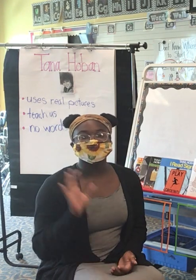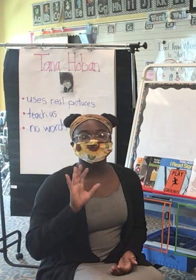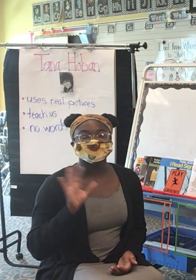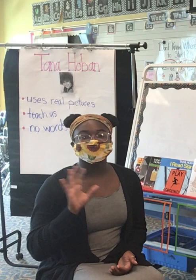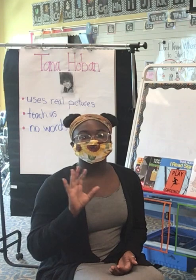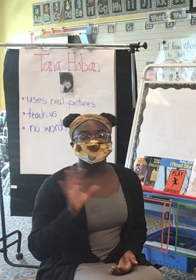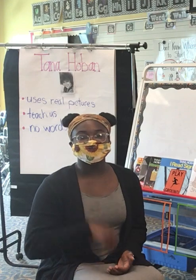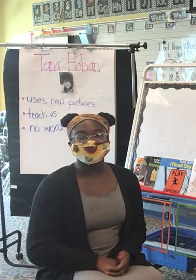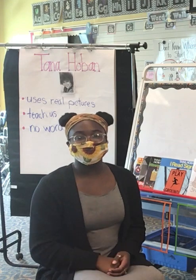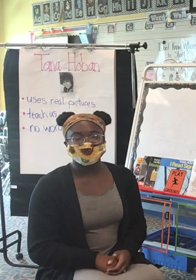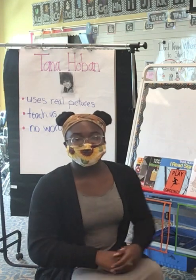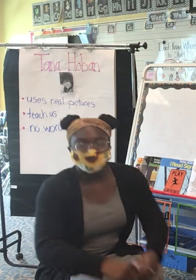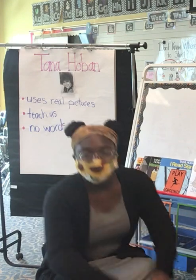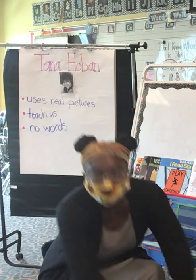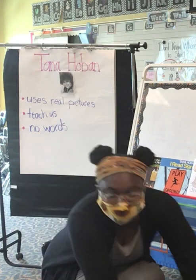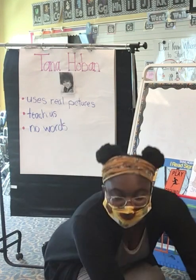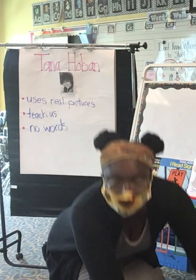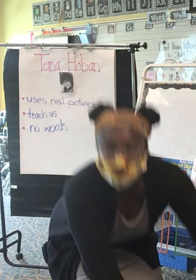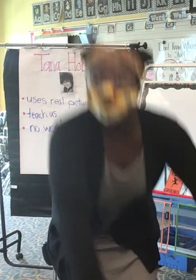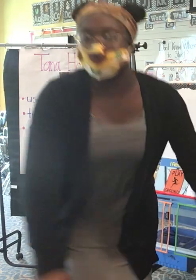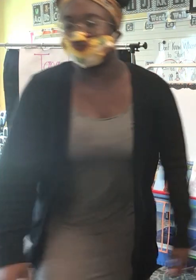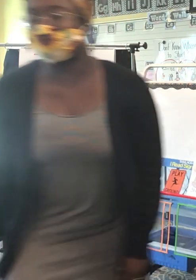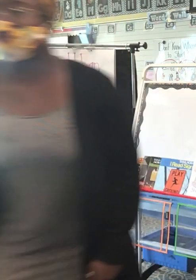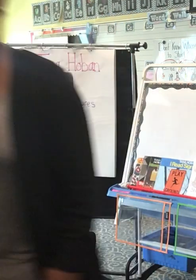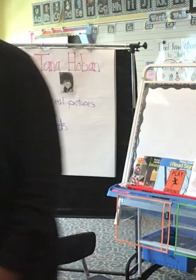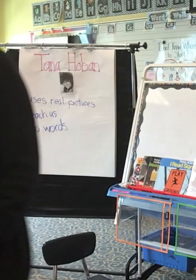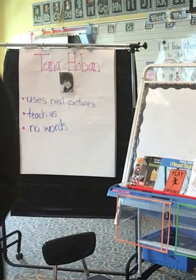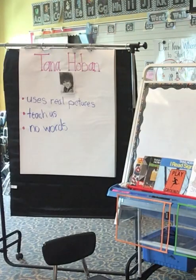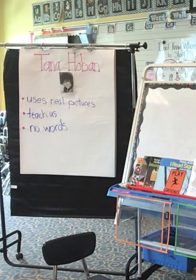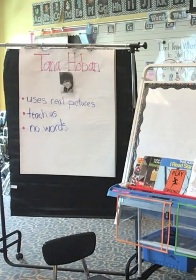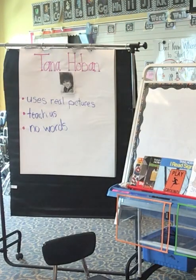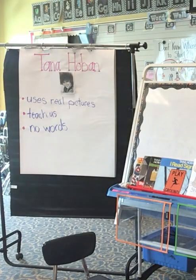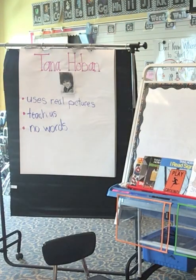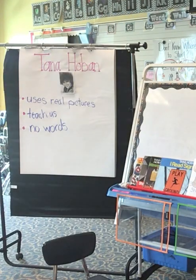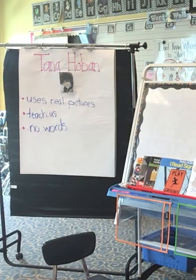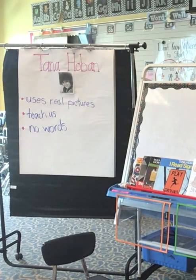girls. Bye. Bye. I mean, I messed up.